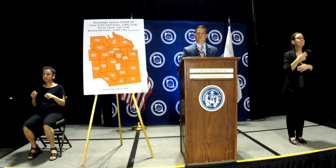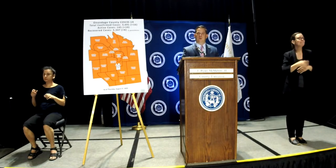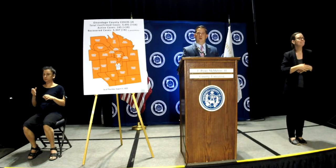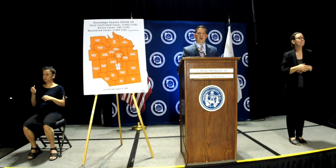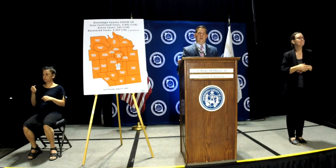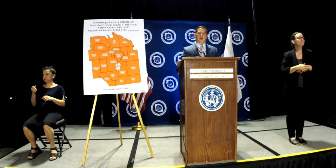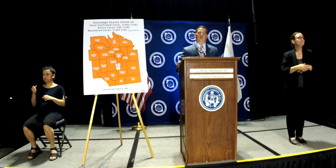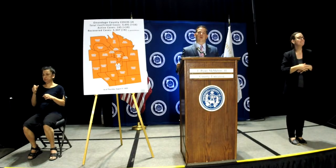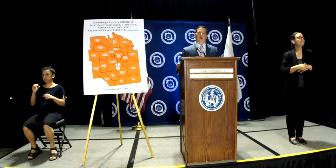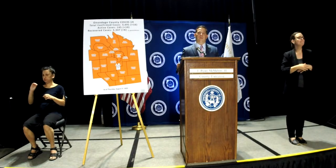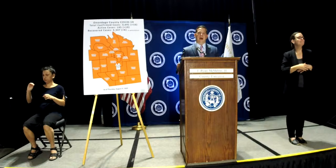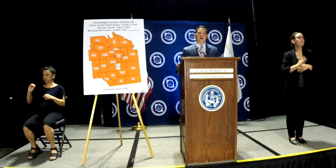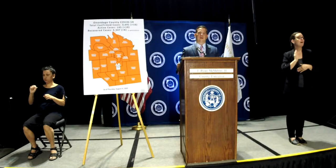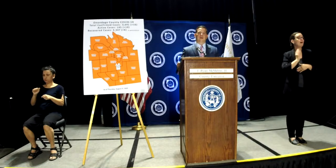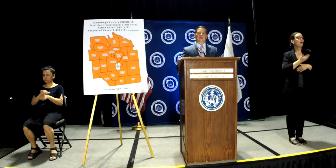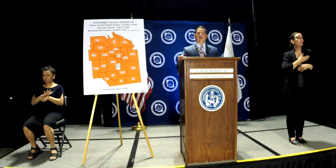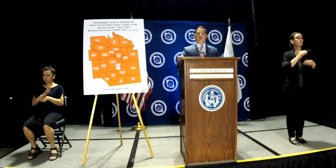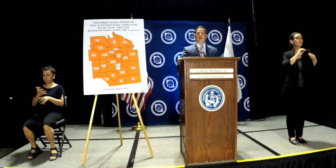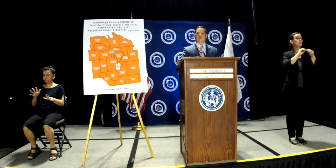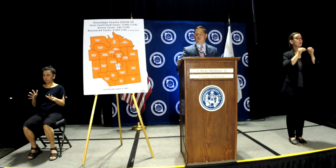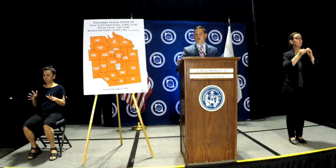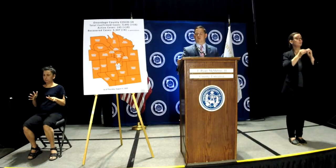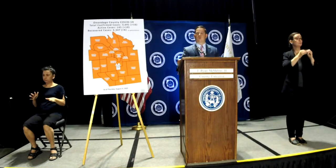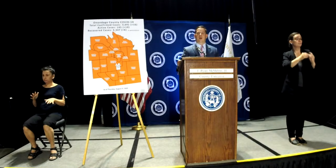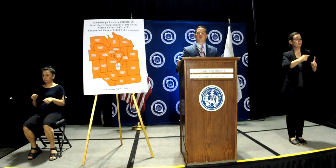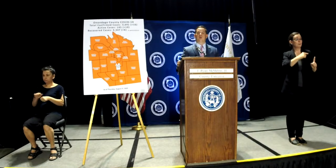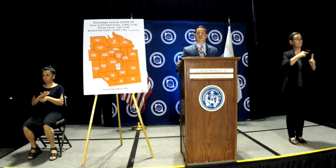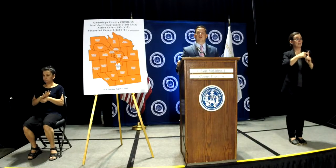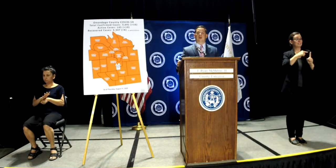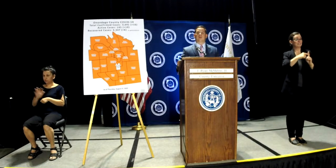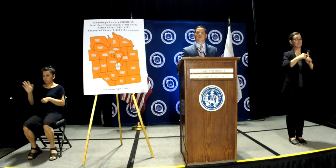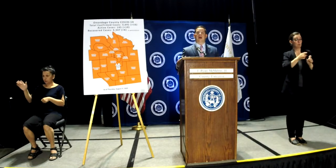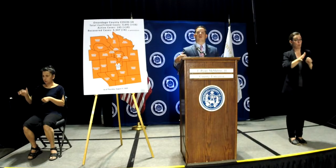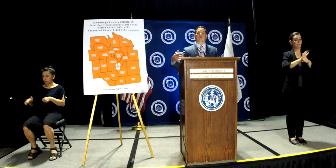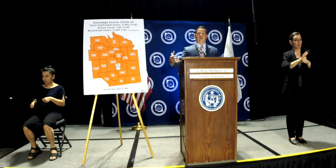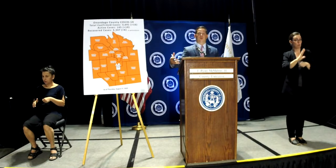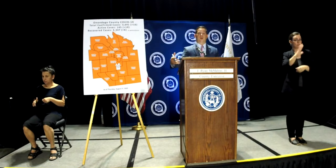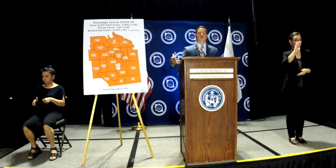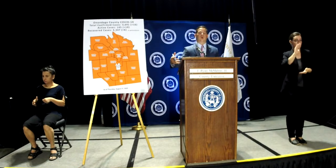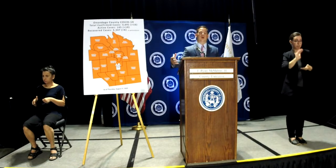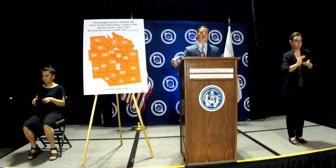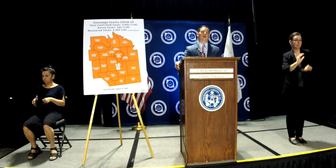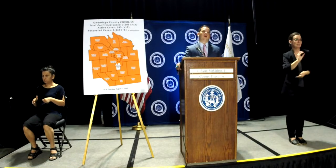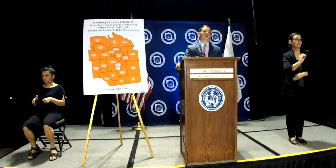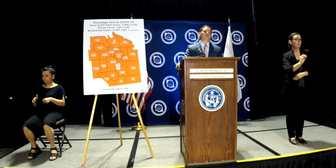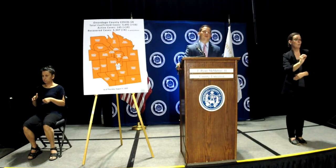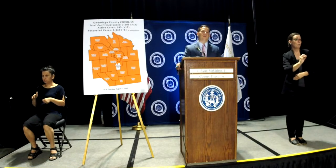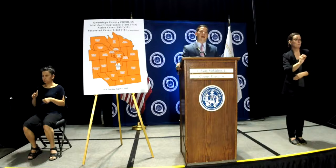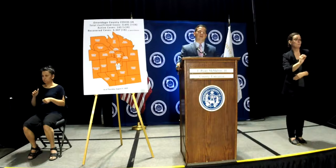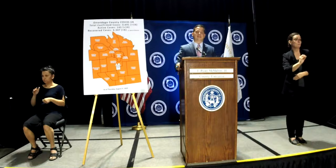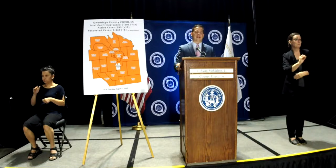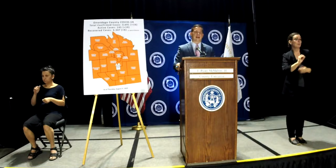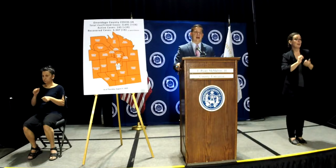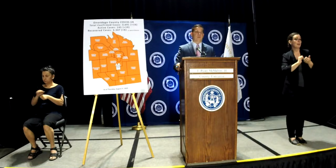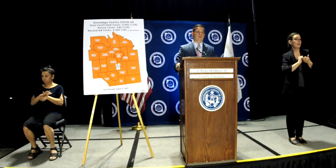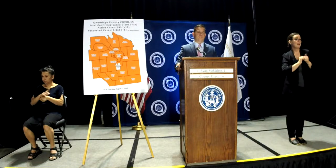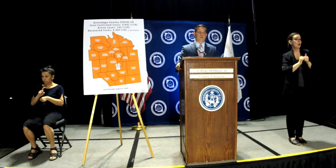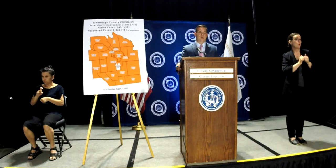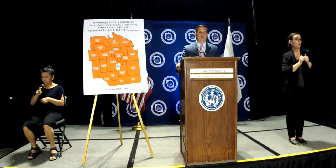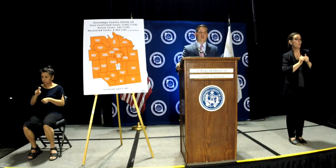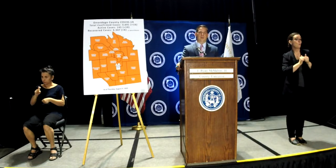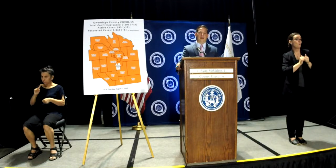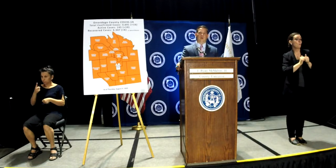time, and then it would come back, and then the first way we would see it coming back would be through wastewater. So at the that's not going to